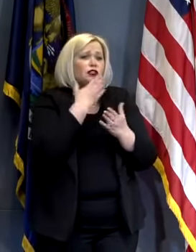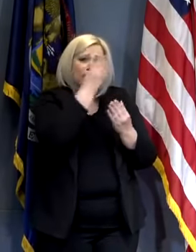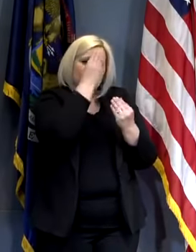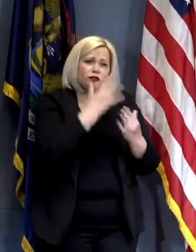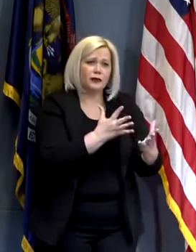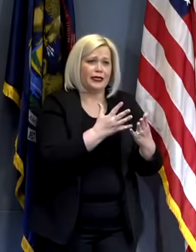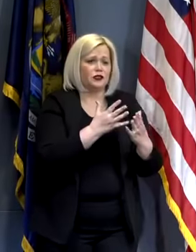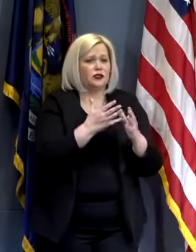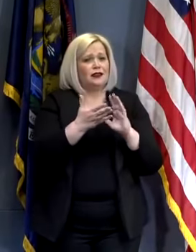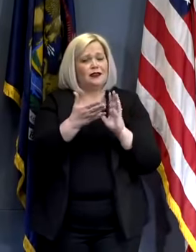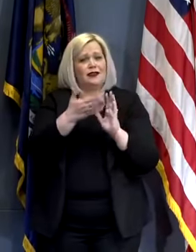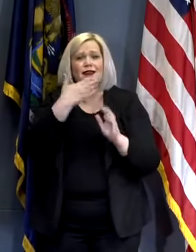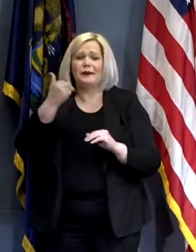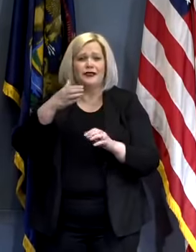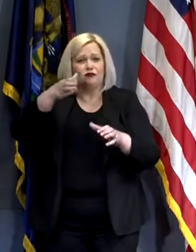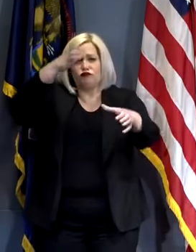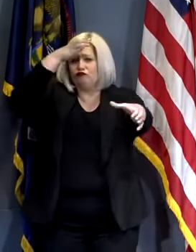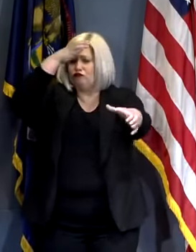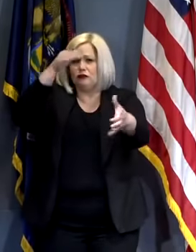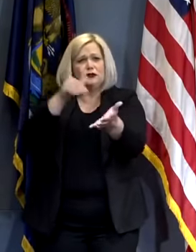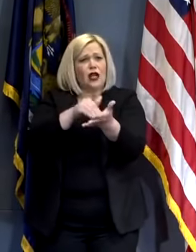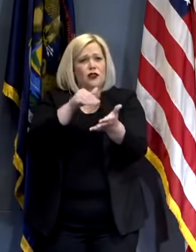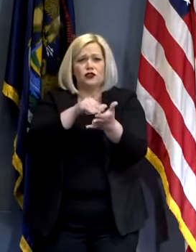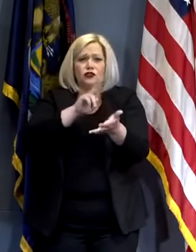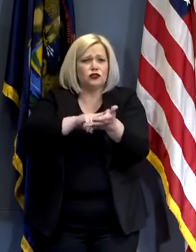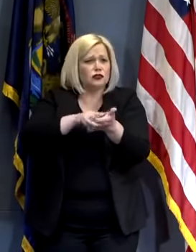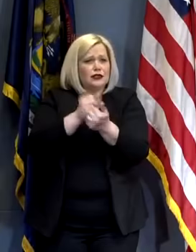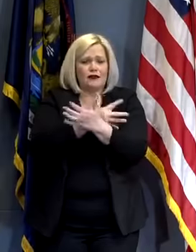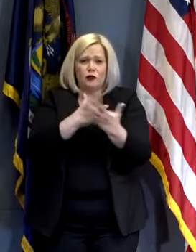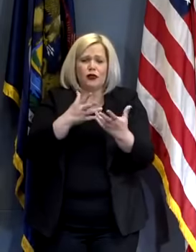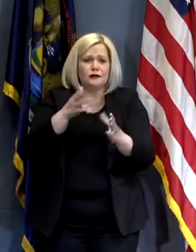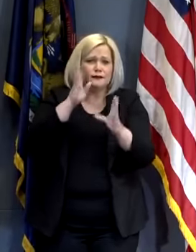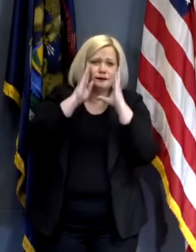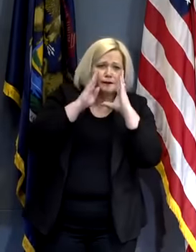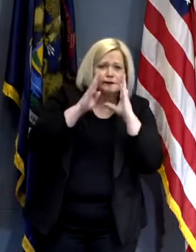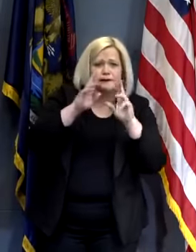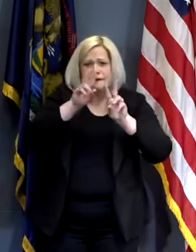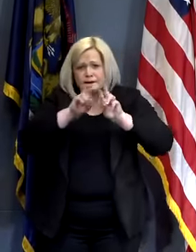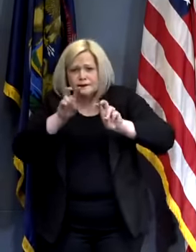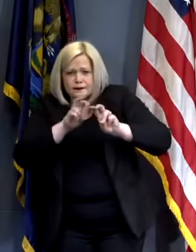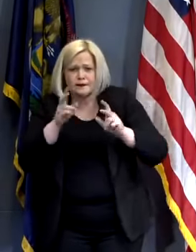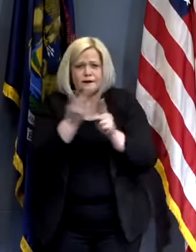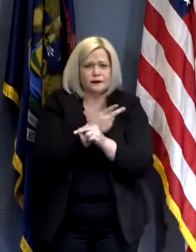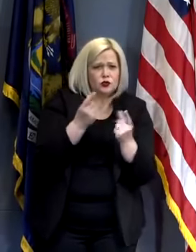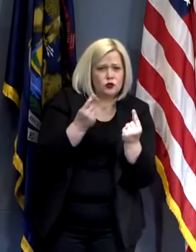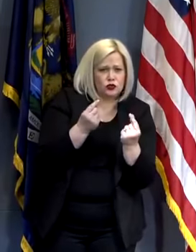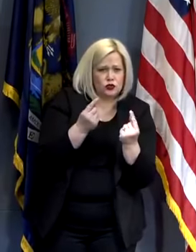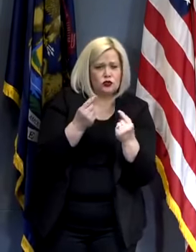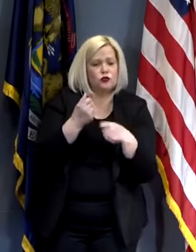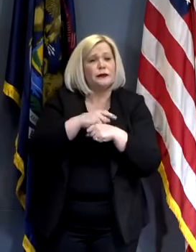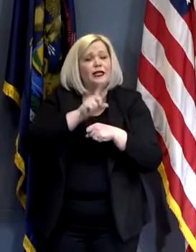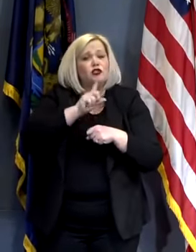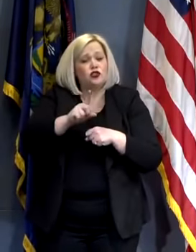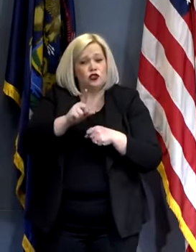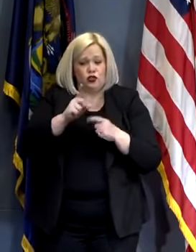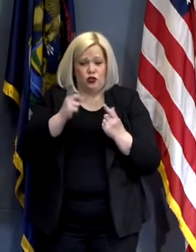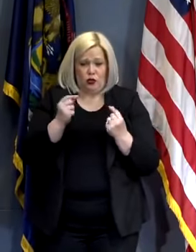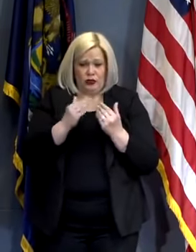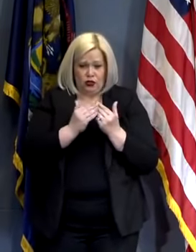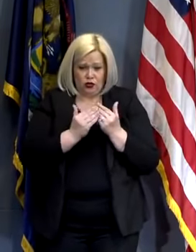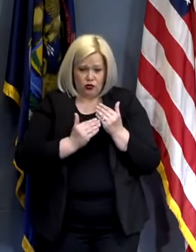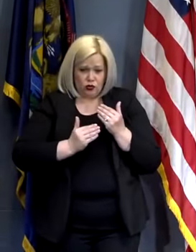the best medical minds, and really trying to make sure that the course that we chart will keep people safe